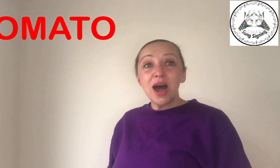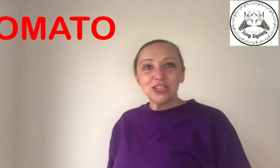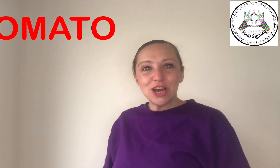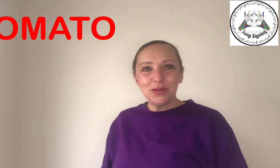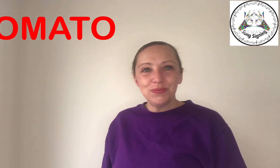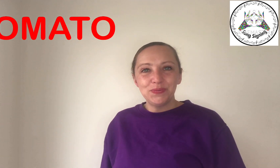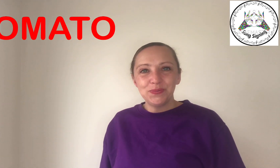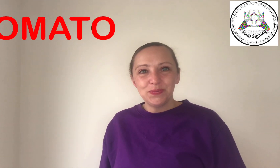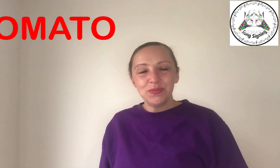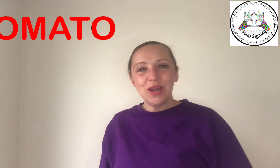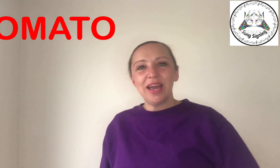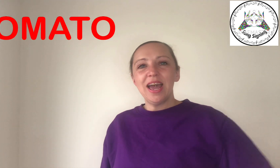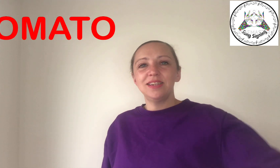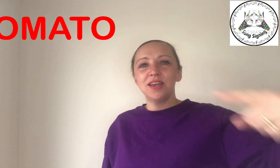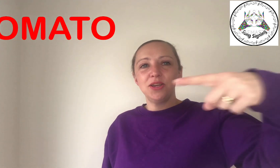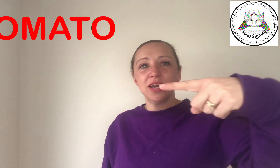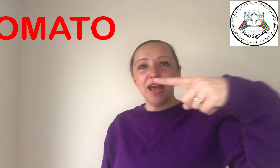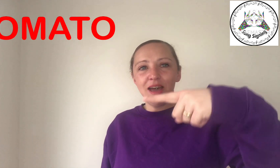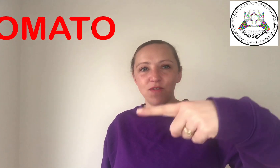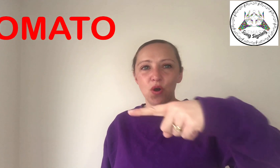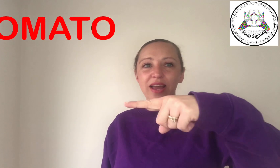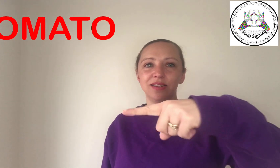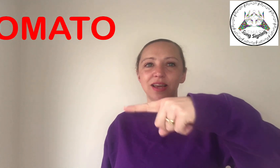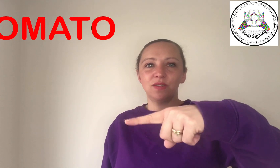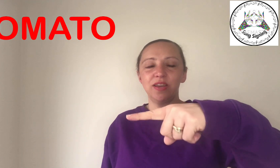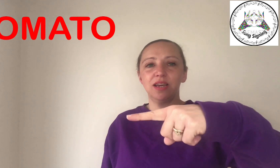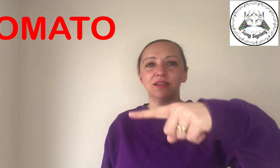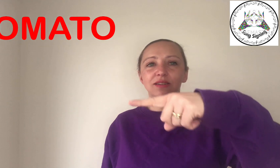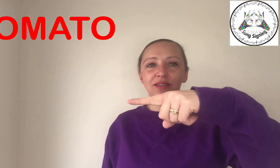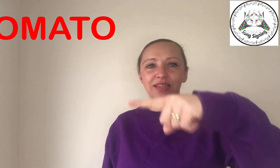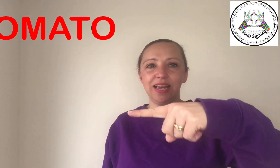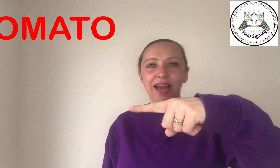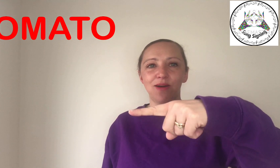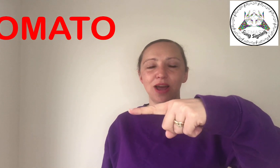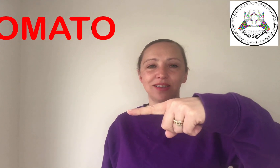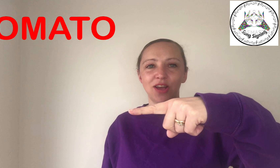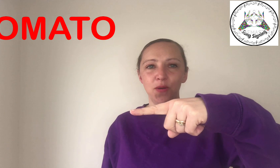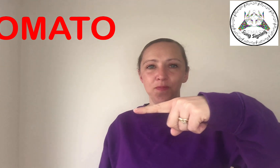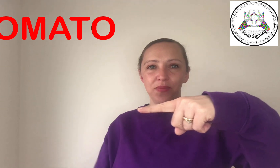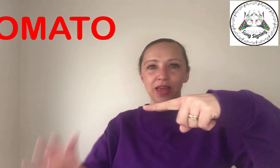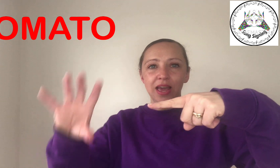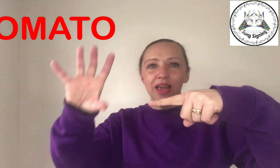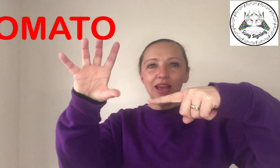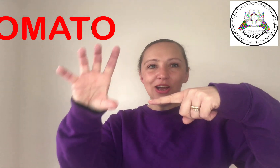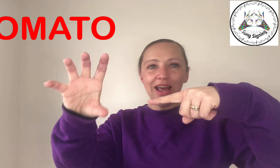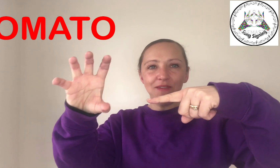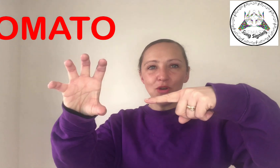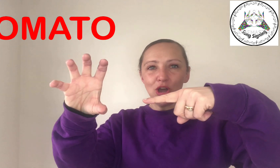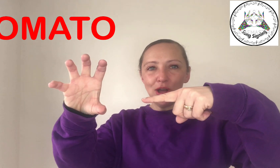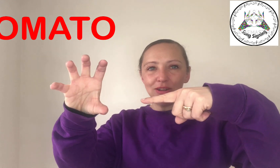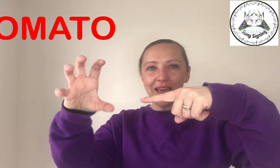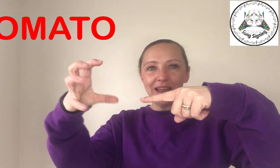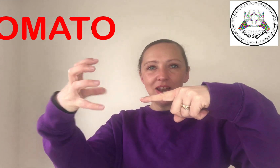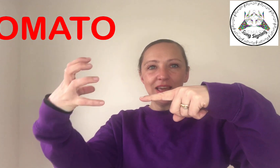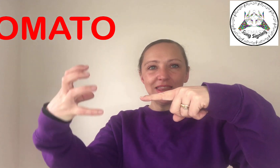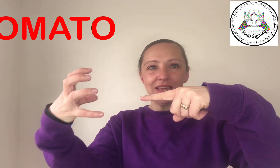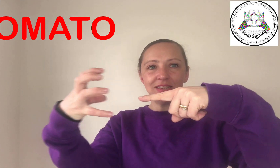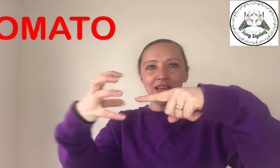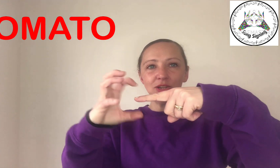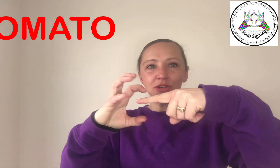Tomato. Okay, so you're gonna have your index fingers sticking out like so. Gonna have your curled hand like this and you're just